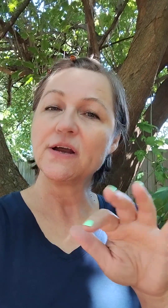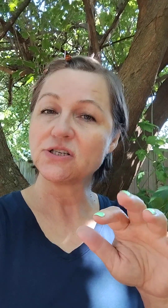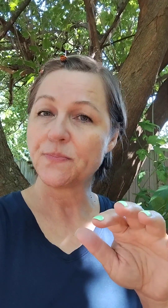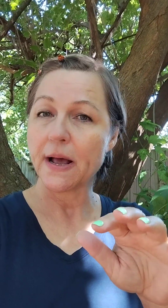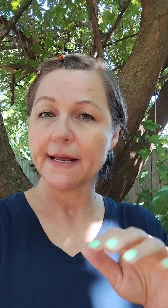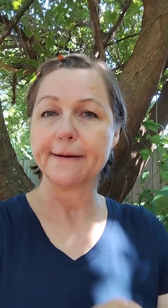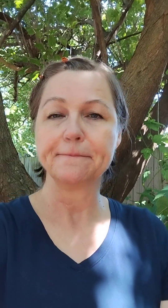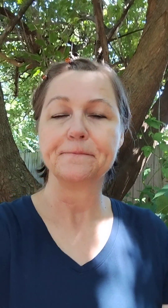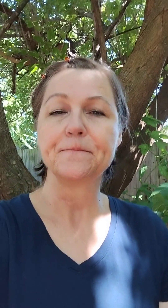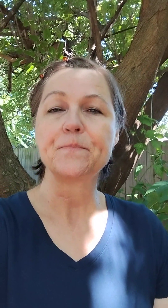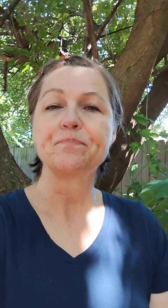Fingerspelling.